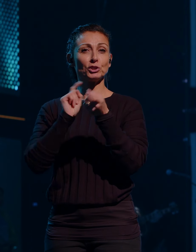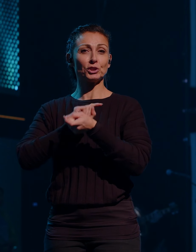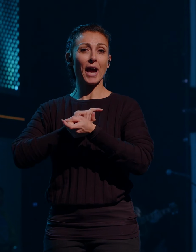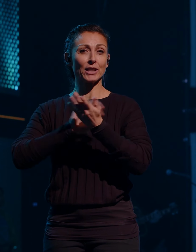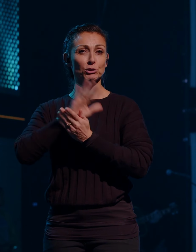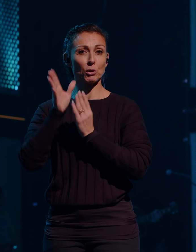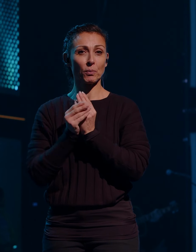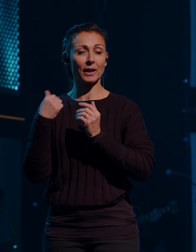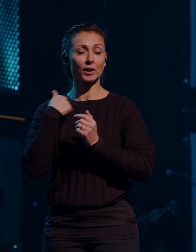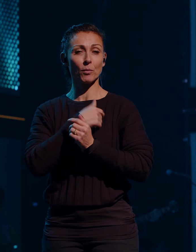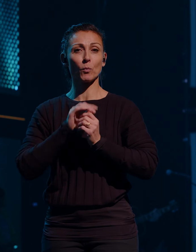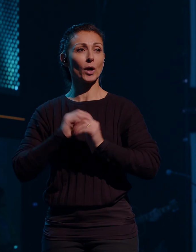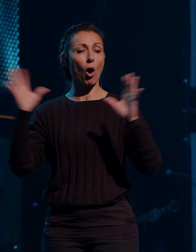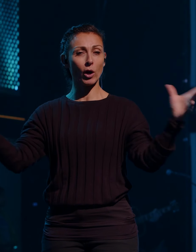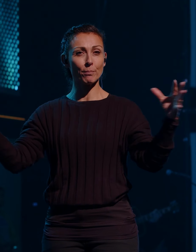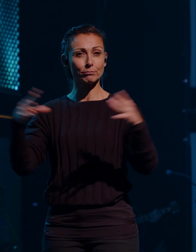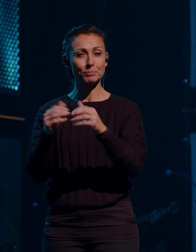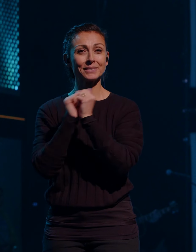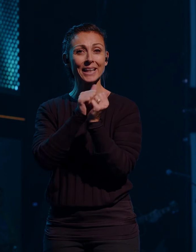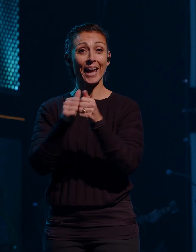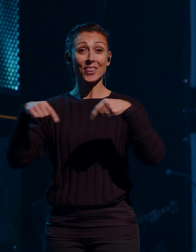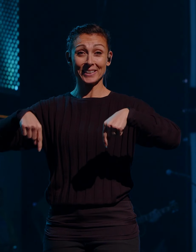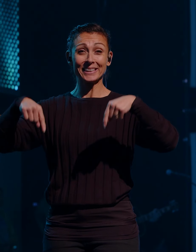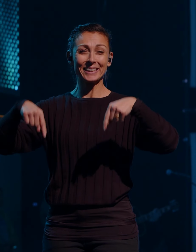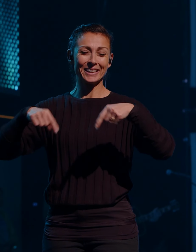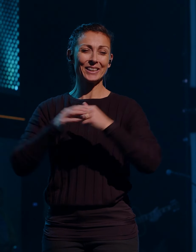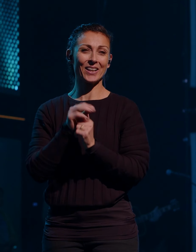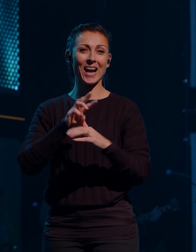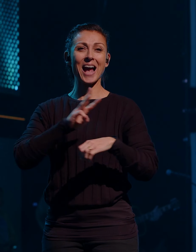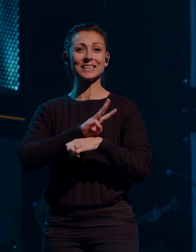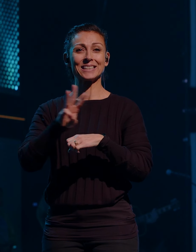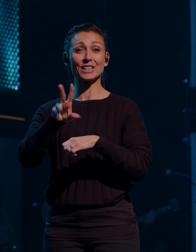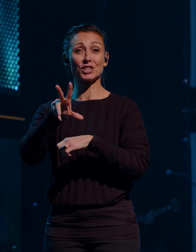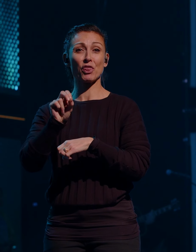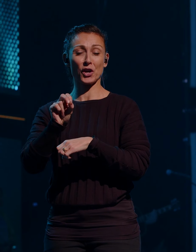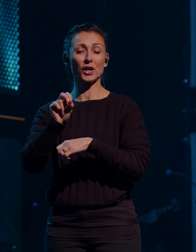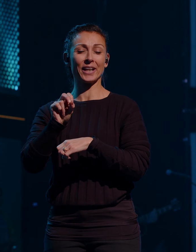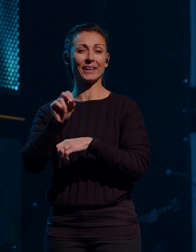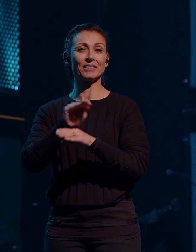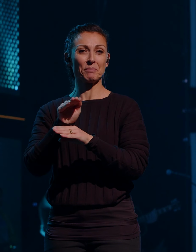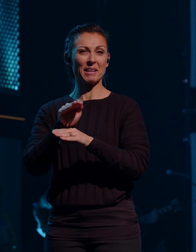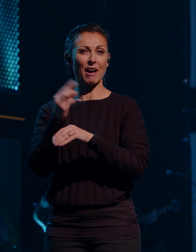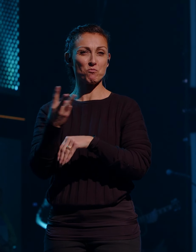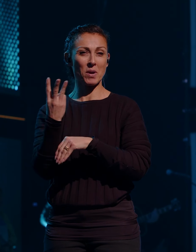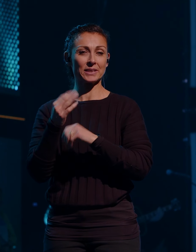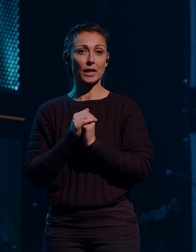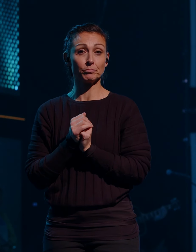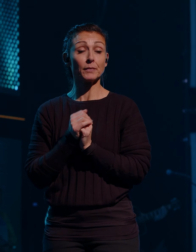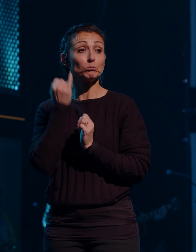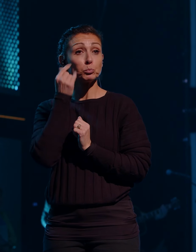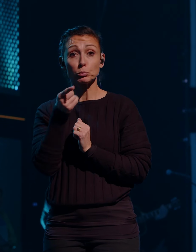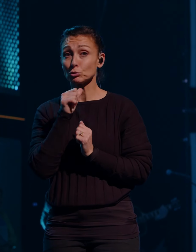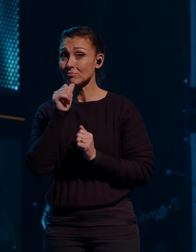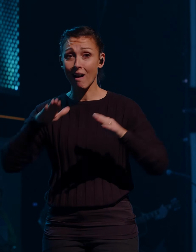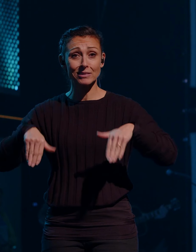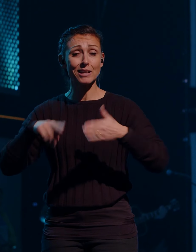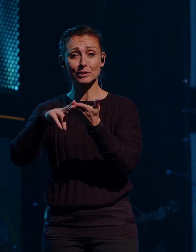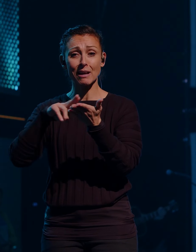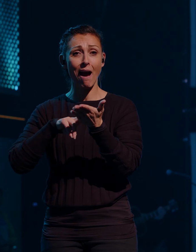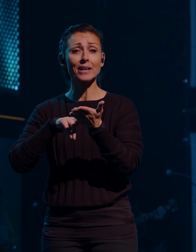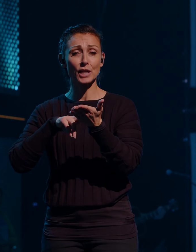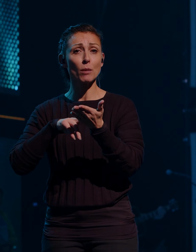6:30 p.m. right here, and we are looking forward to doing that with you. Now, if you're not in a group, I want to invite you to sign up for one. You can do that either online